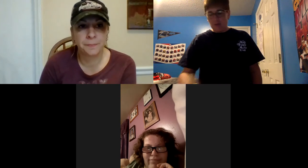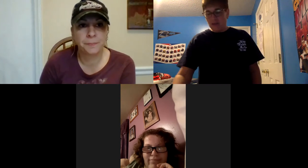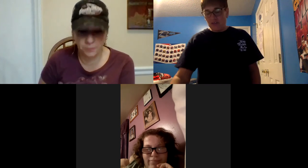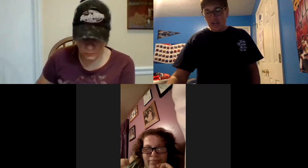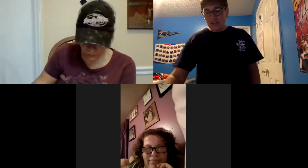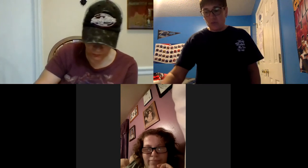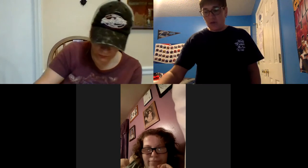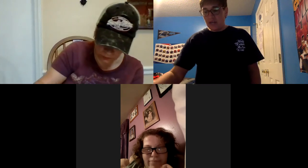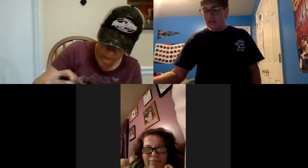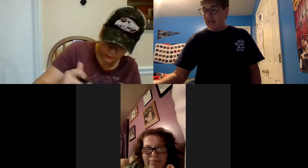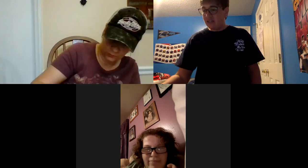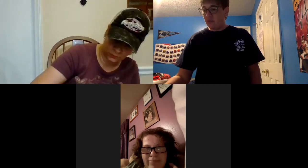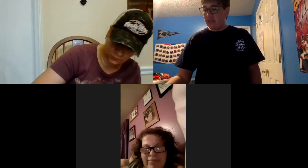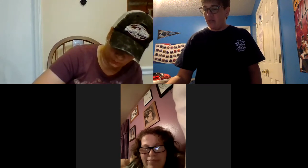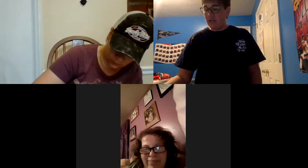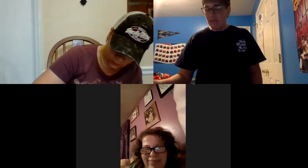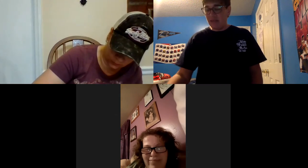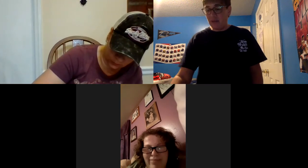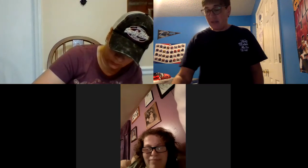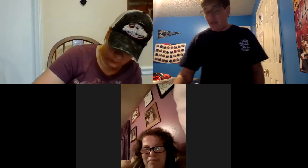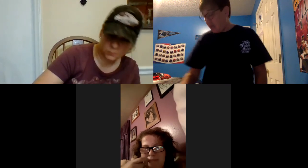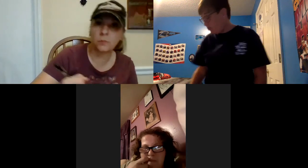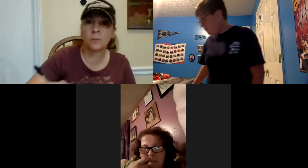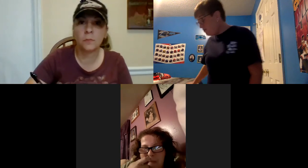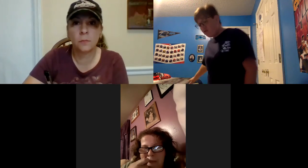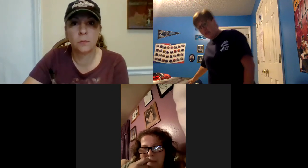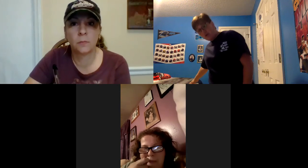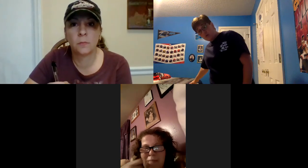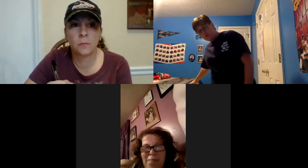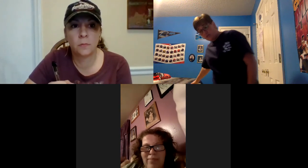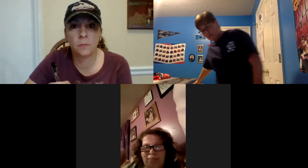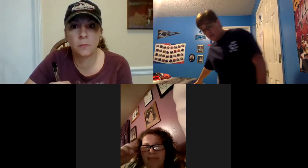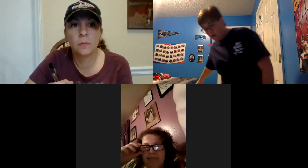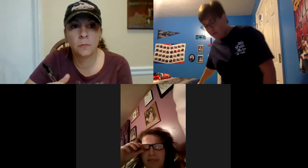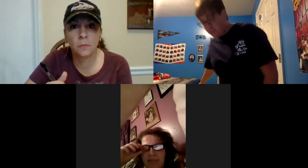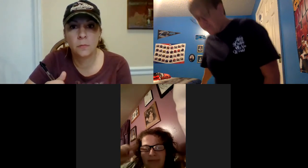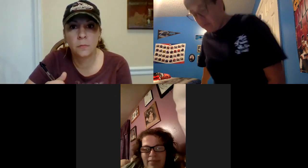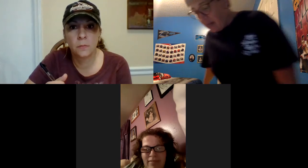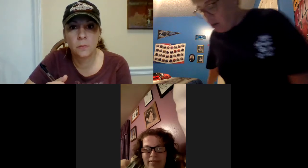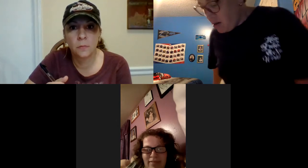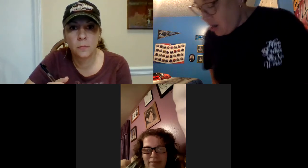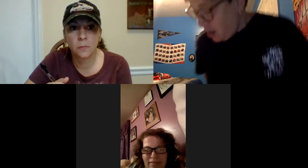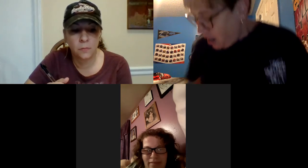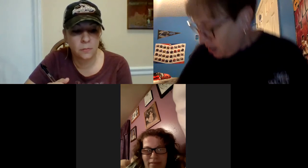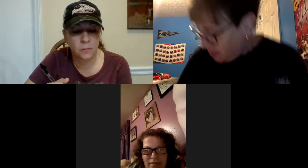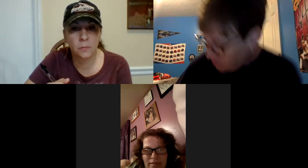And if you guys want, next week we can pick up and review those, because there are a bunch of them